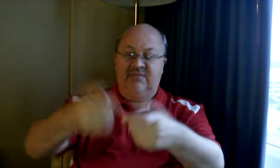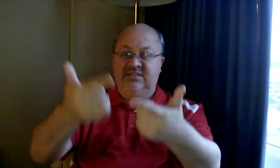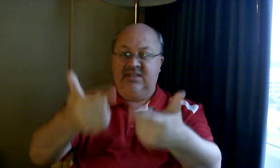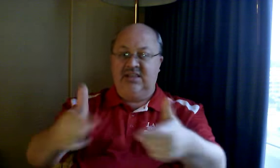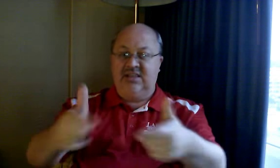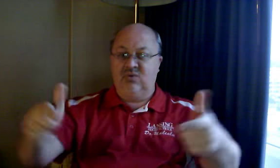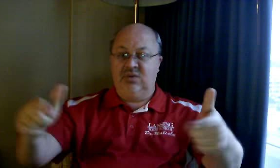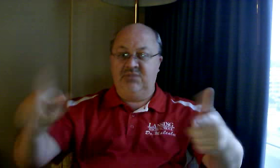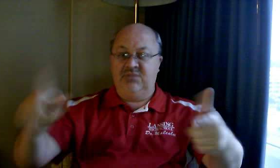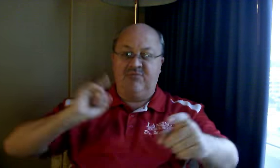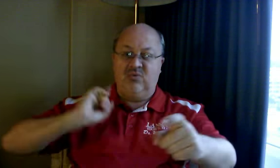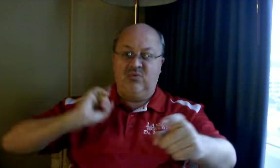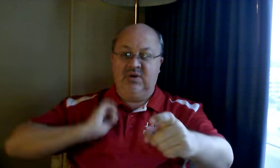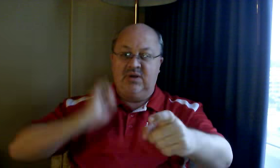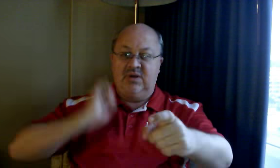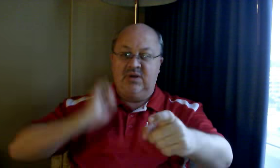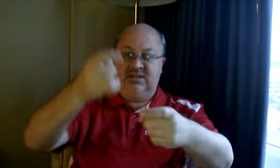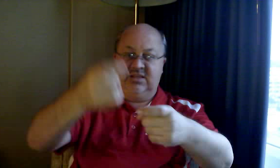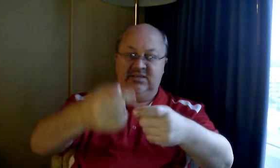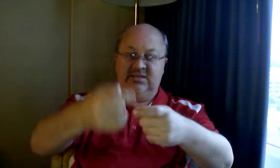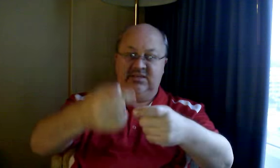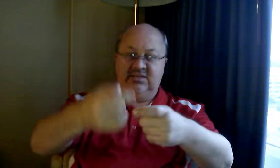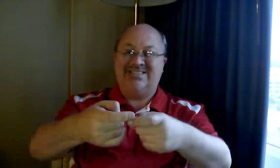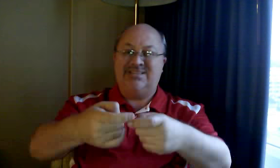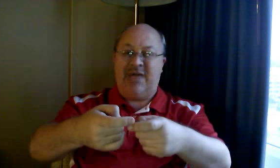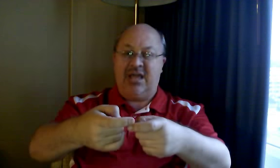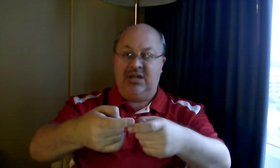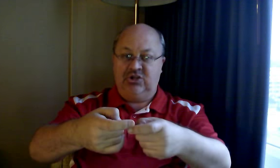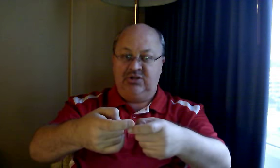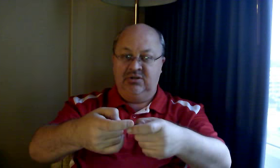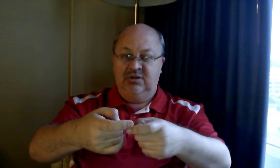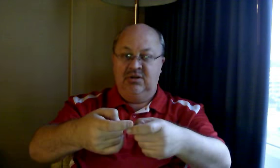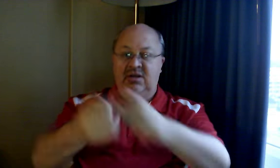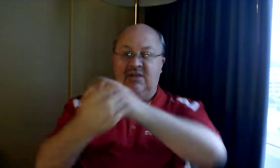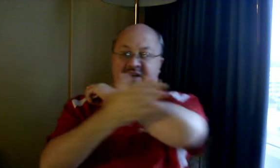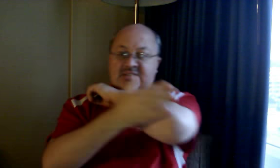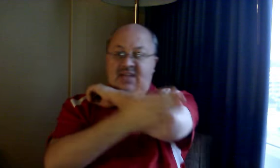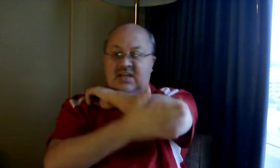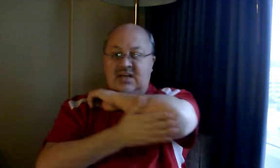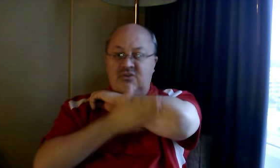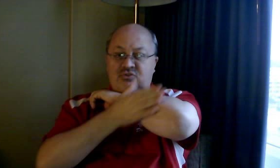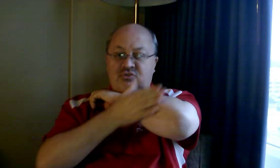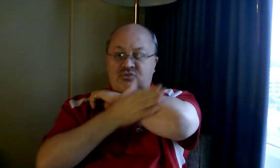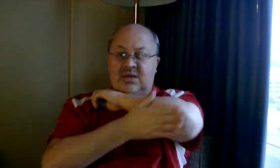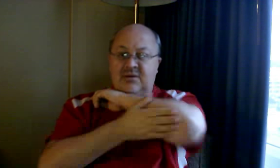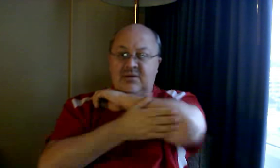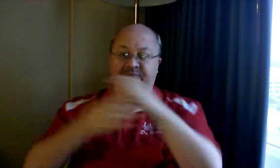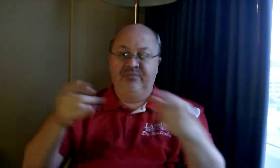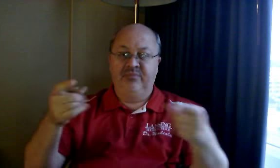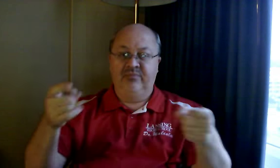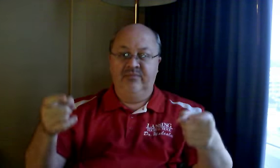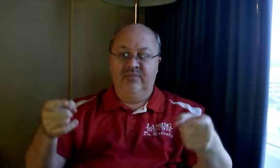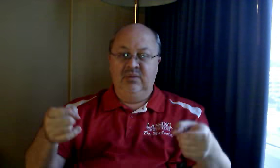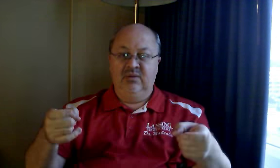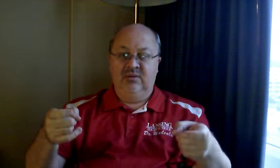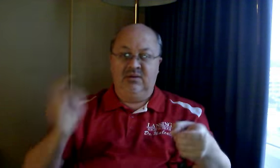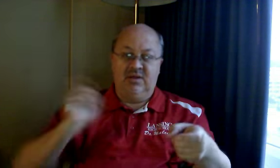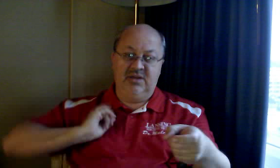said language before and did this, Spanish. If I say country and I do